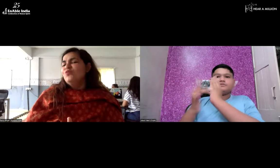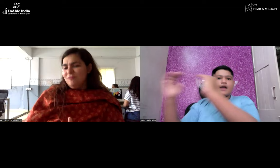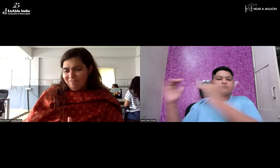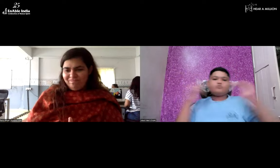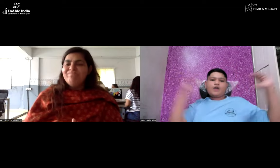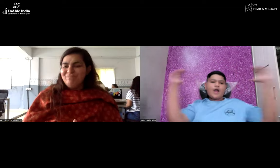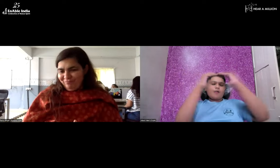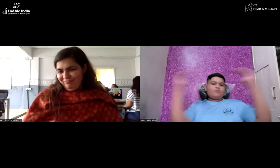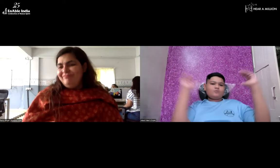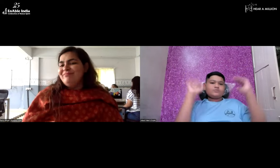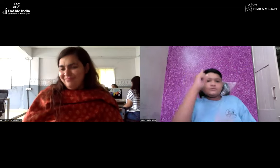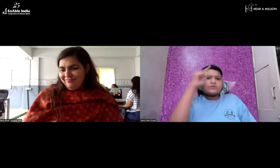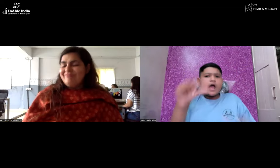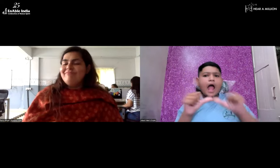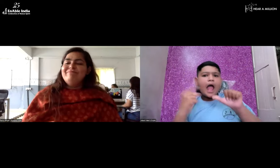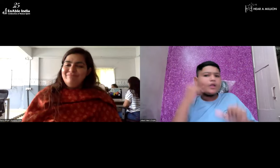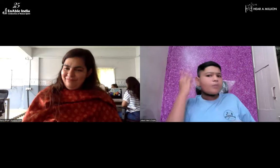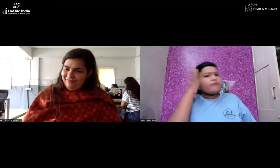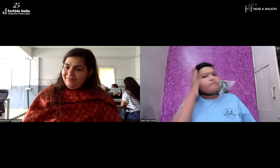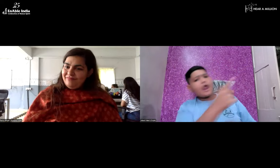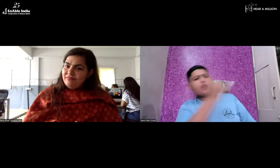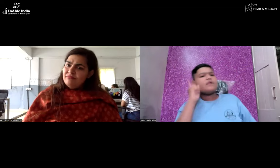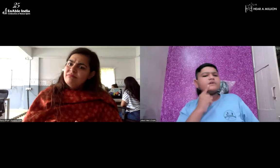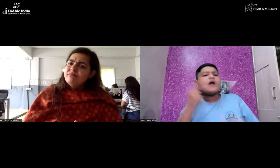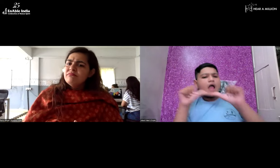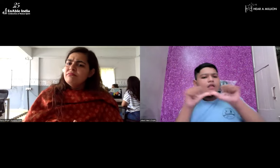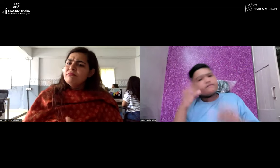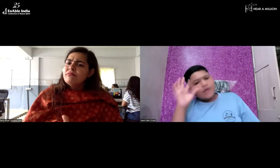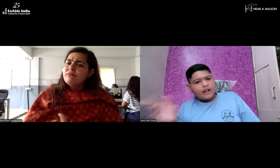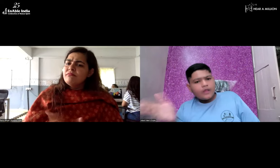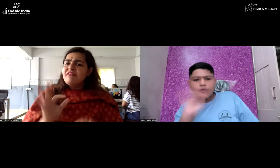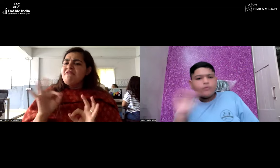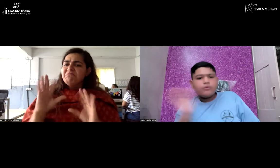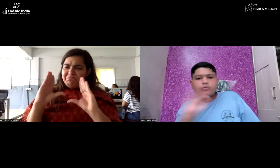Okay, so Meet, right now, you see in India,